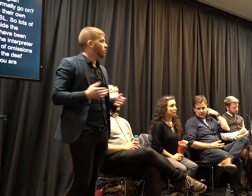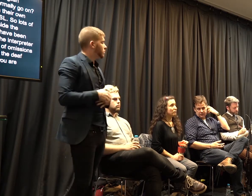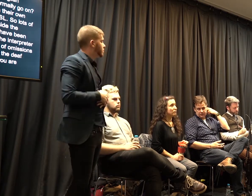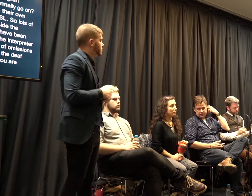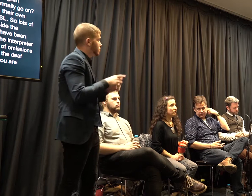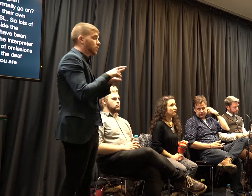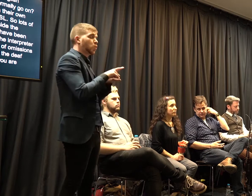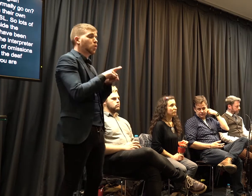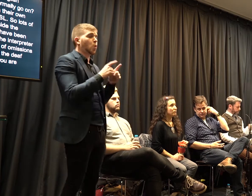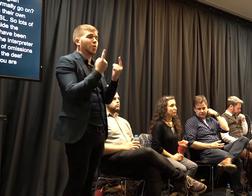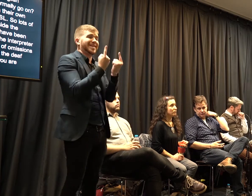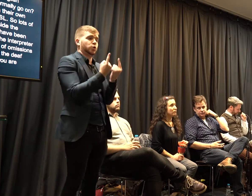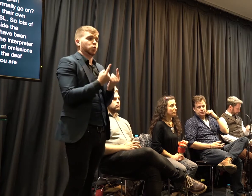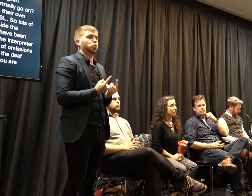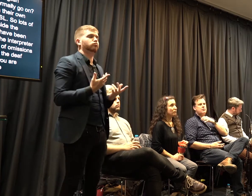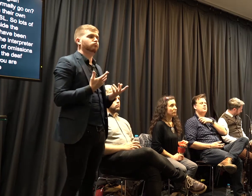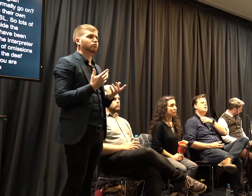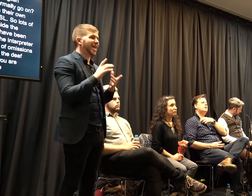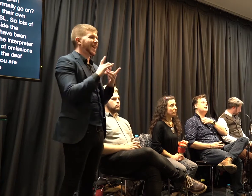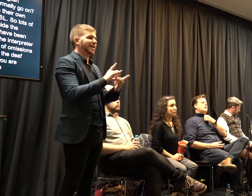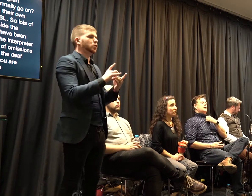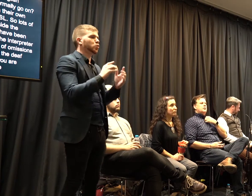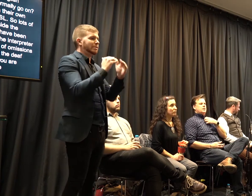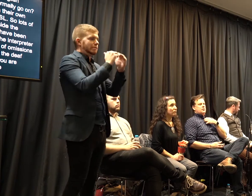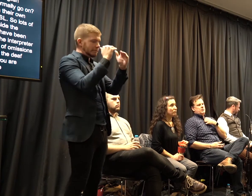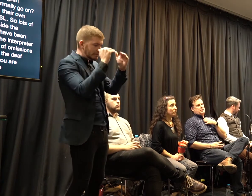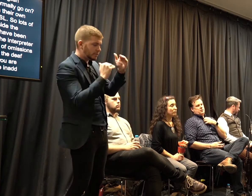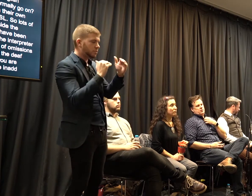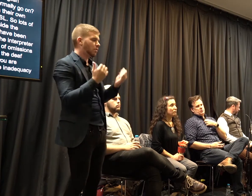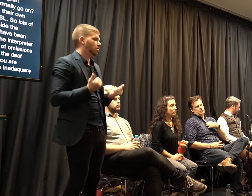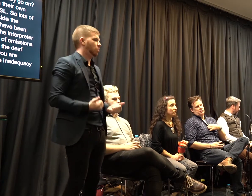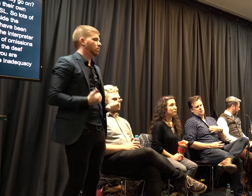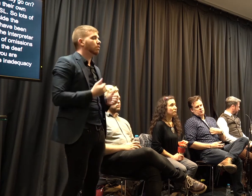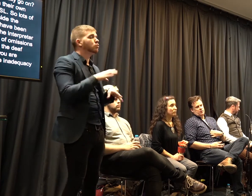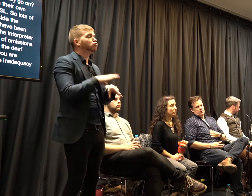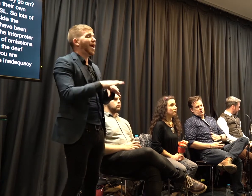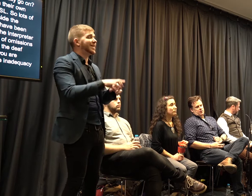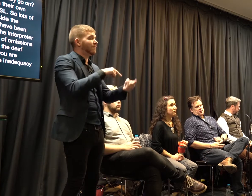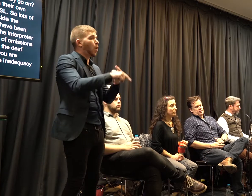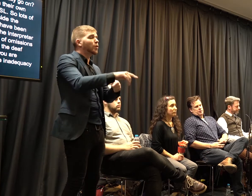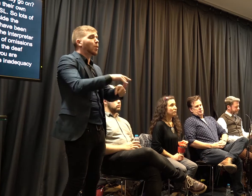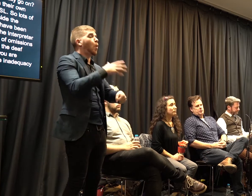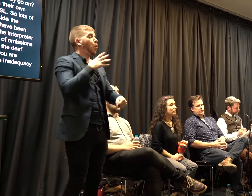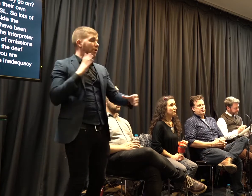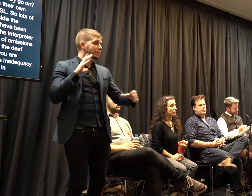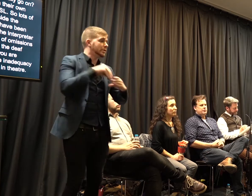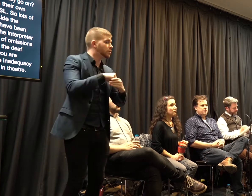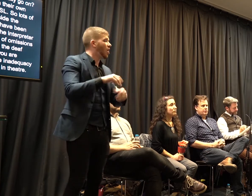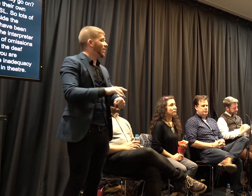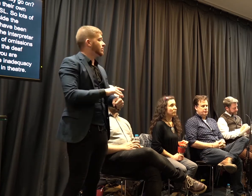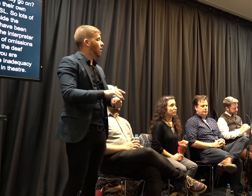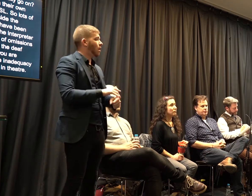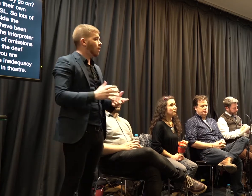around the inadequacy of training for interpreters who want to work in theatre. So